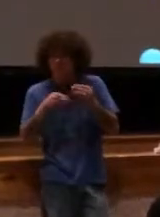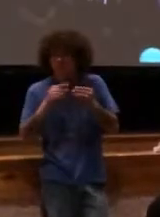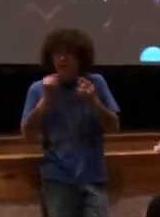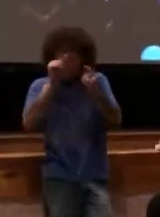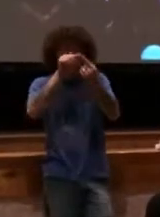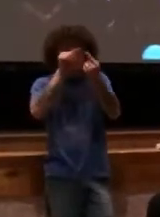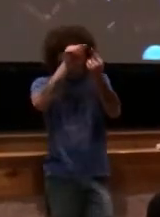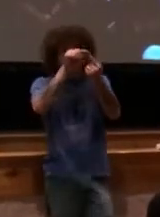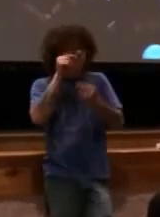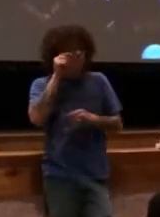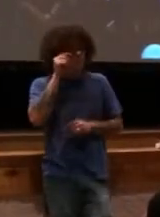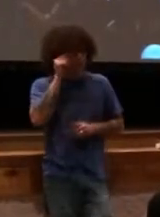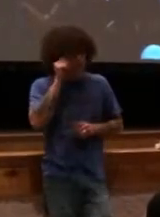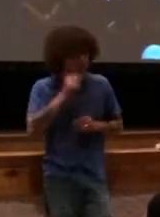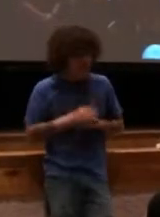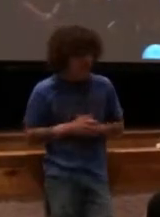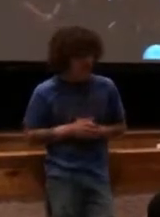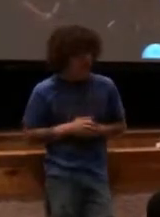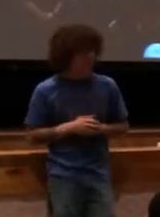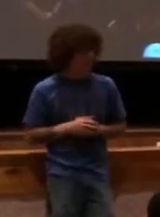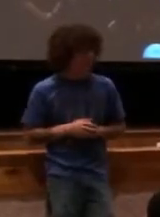goals.